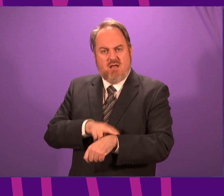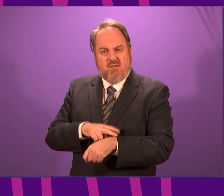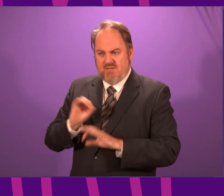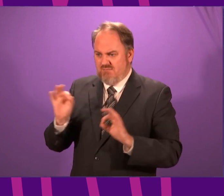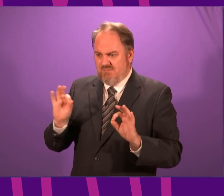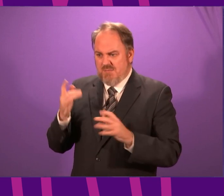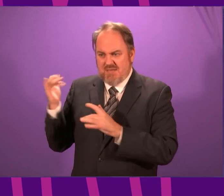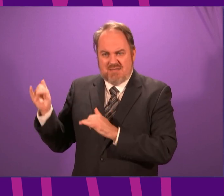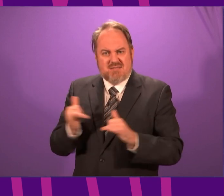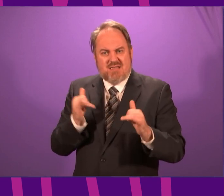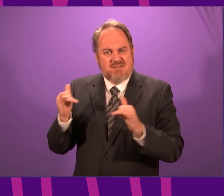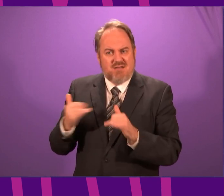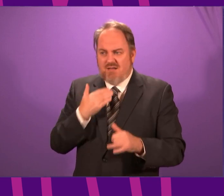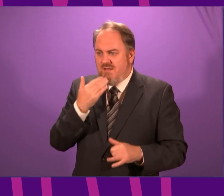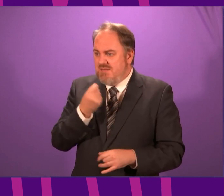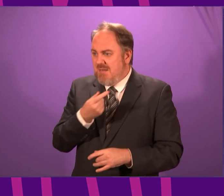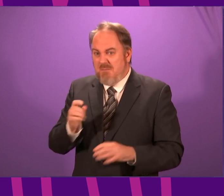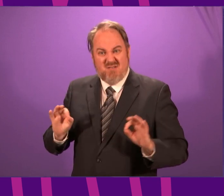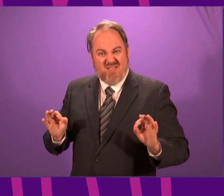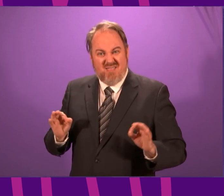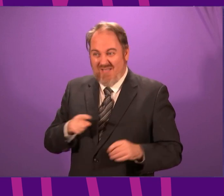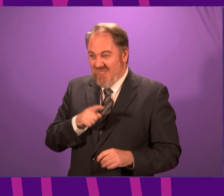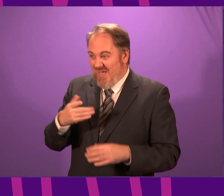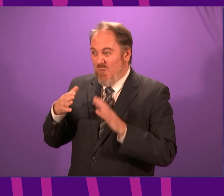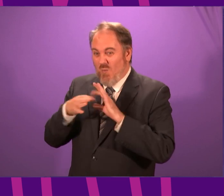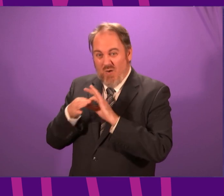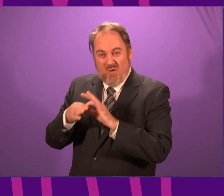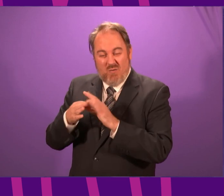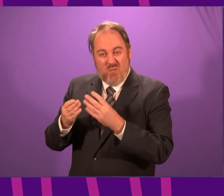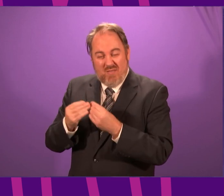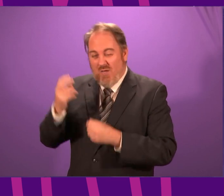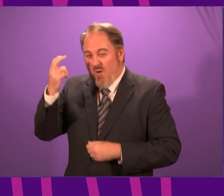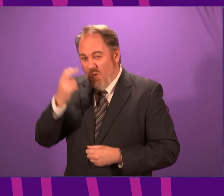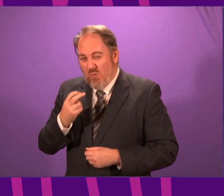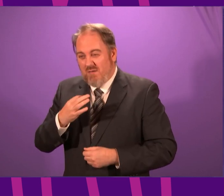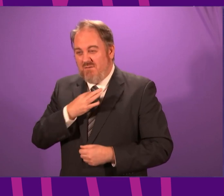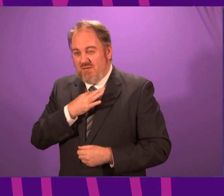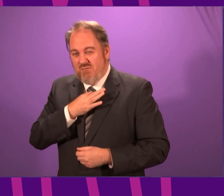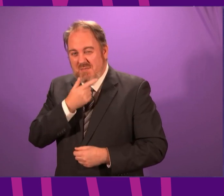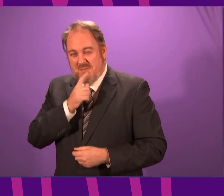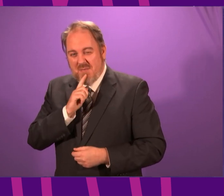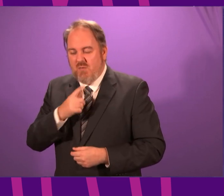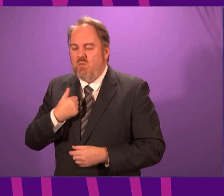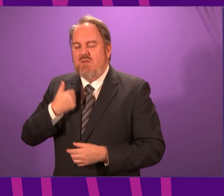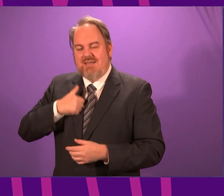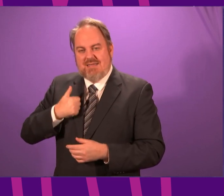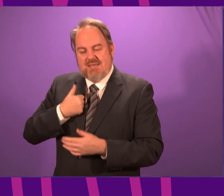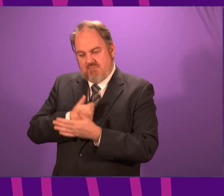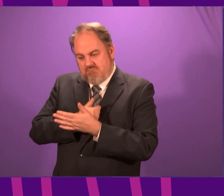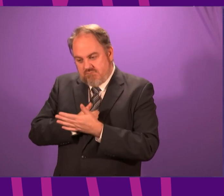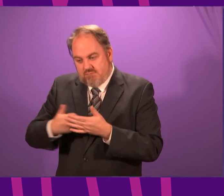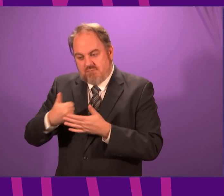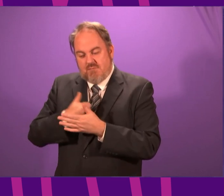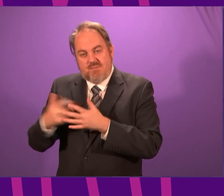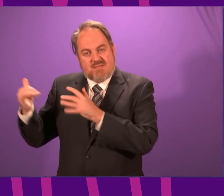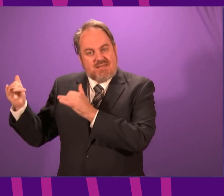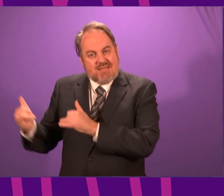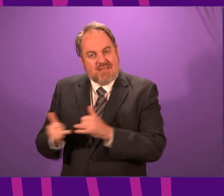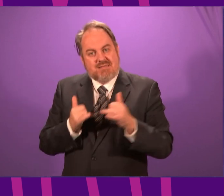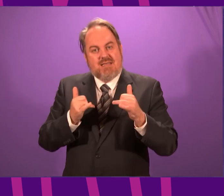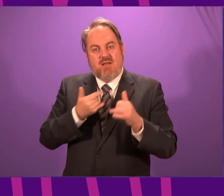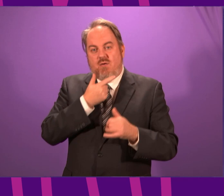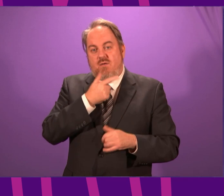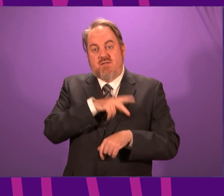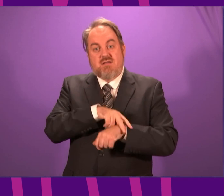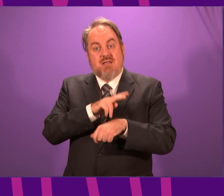tested at all. And they work with older, vulnerable people. So we do need routine, asymptomatic testing on a